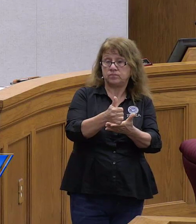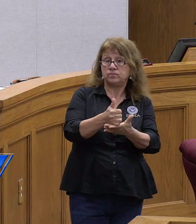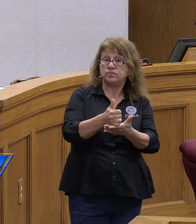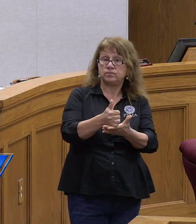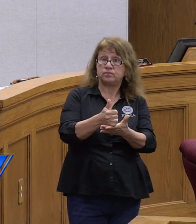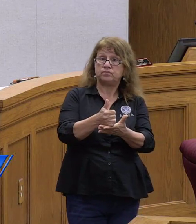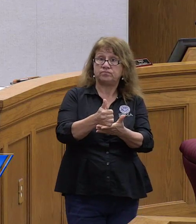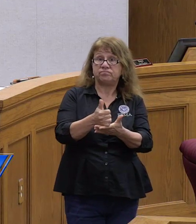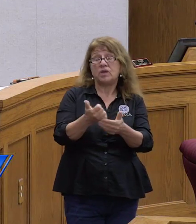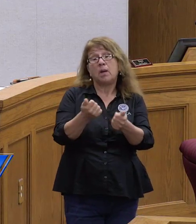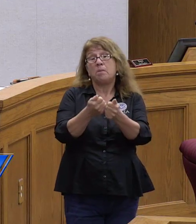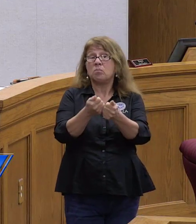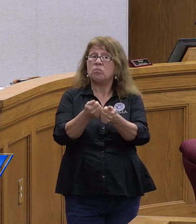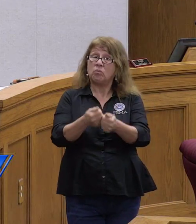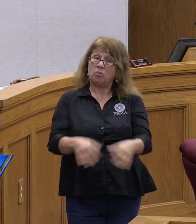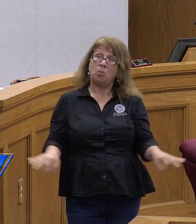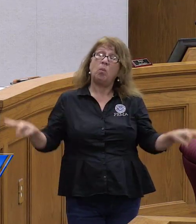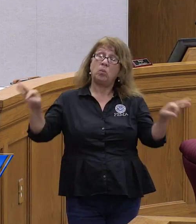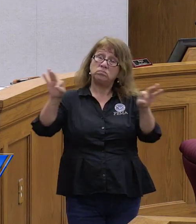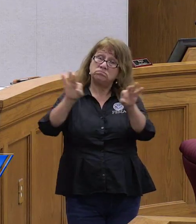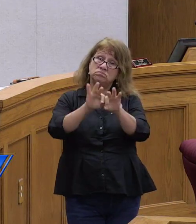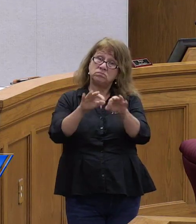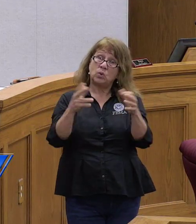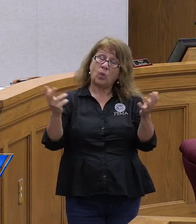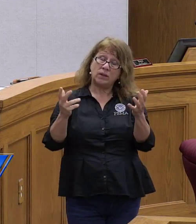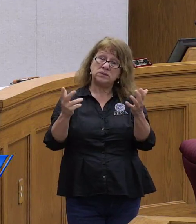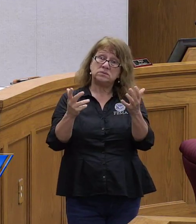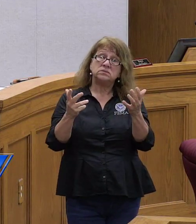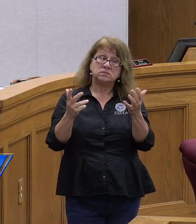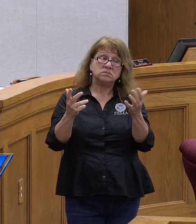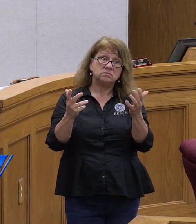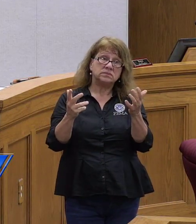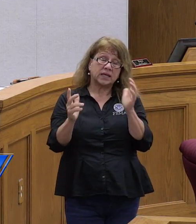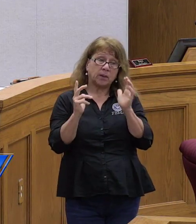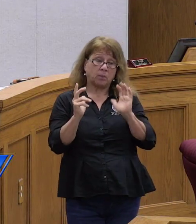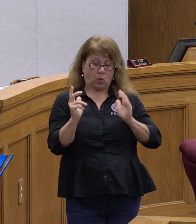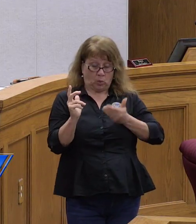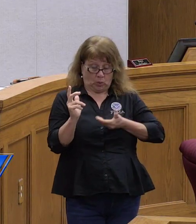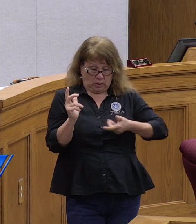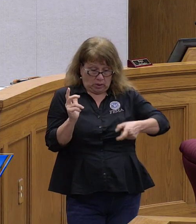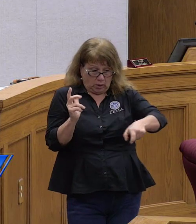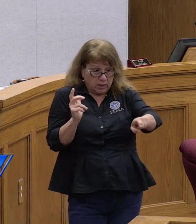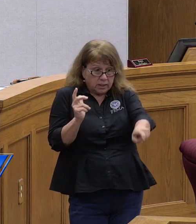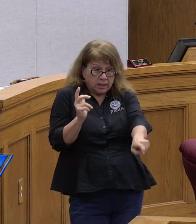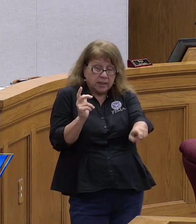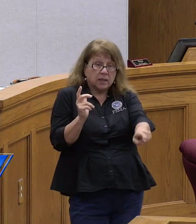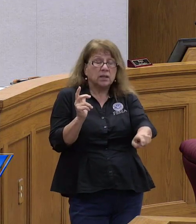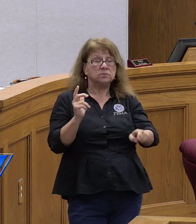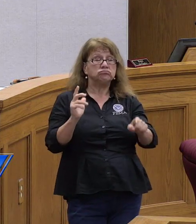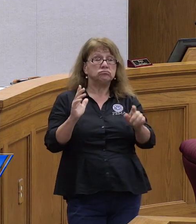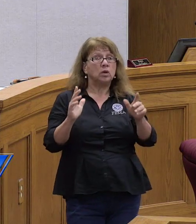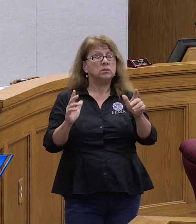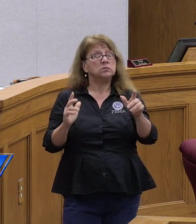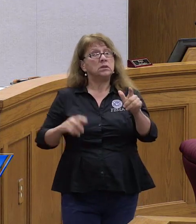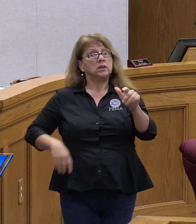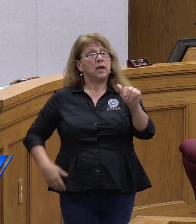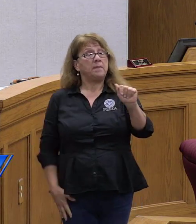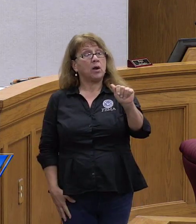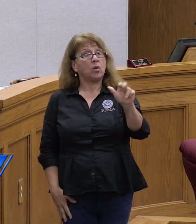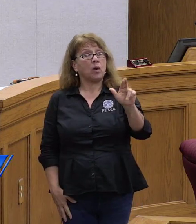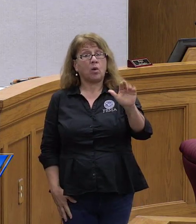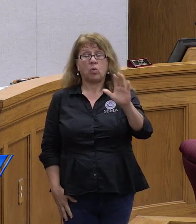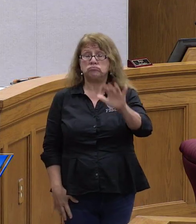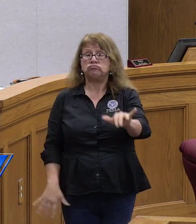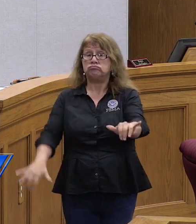I think this is the most important part of the whole brief here tonight. So the Red Cross will be in Louisiana for as long as it takes. We are